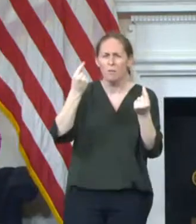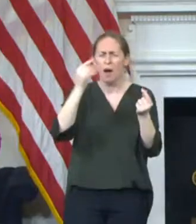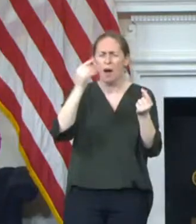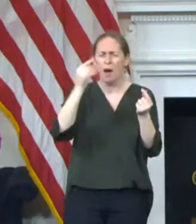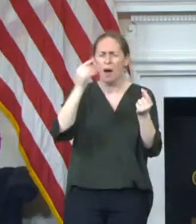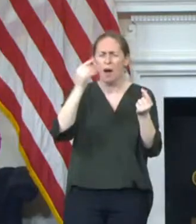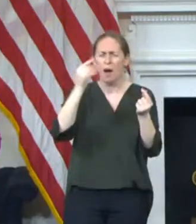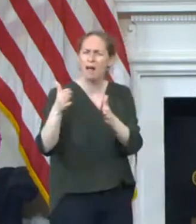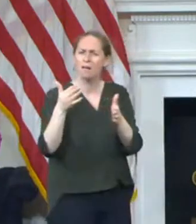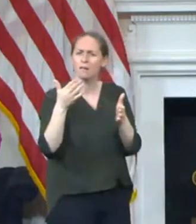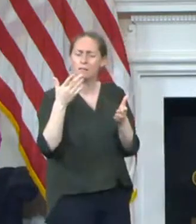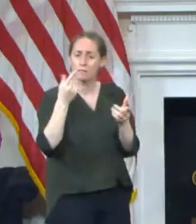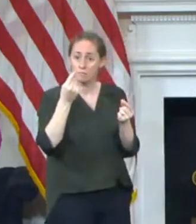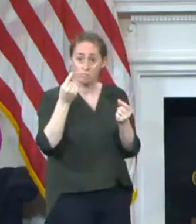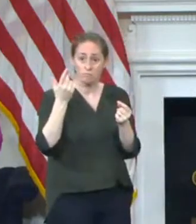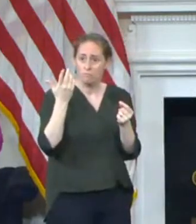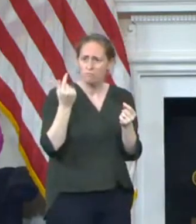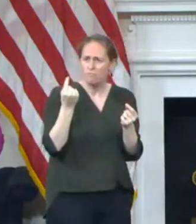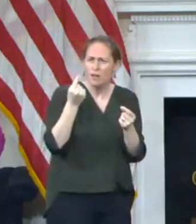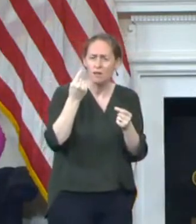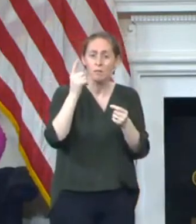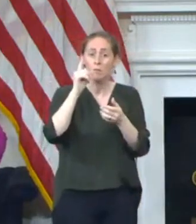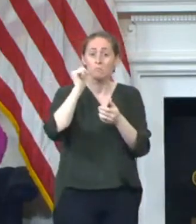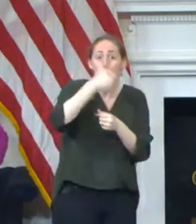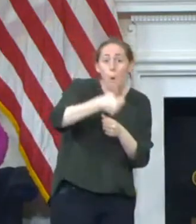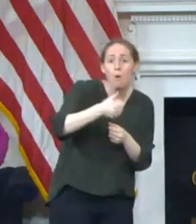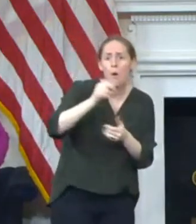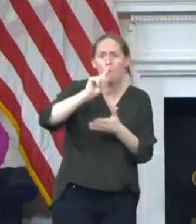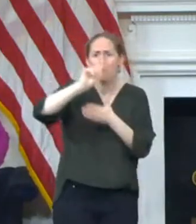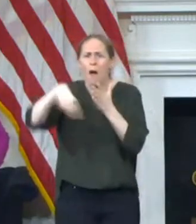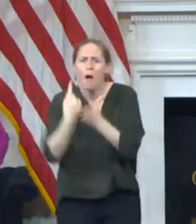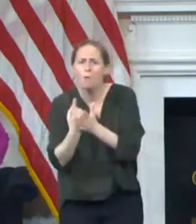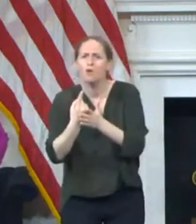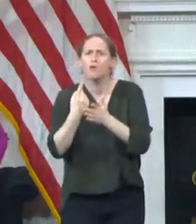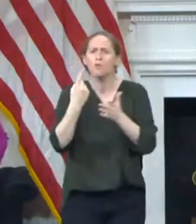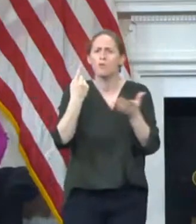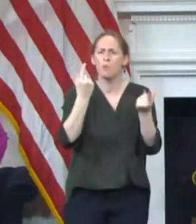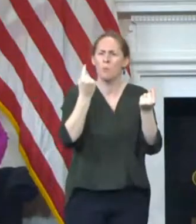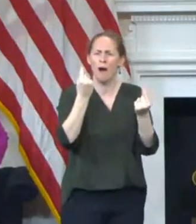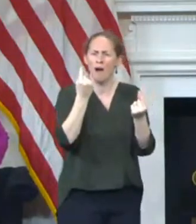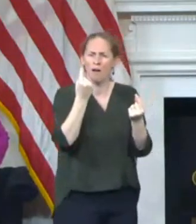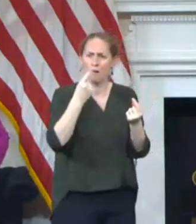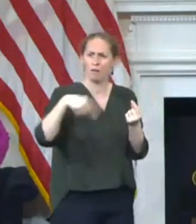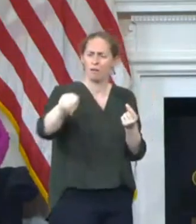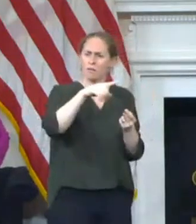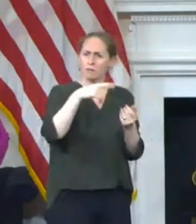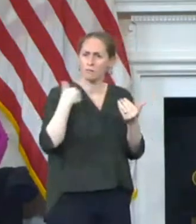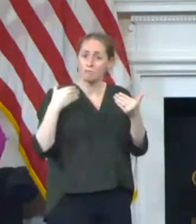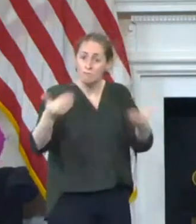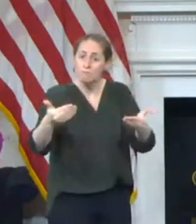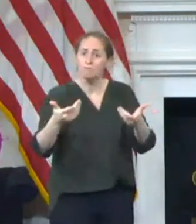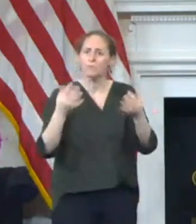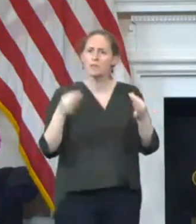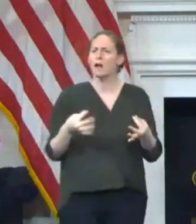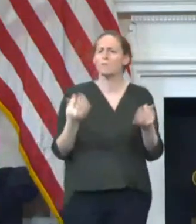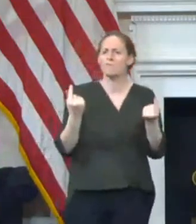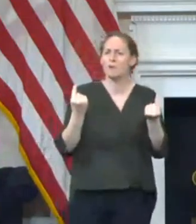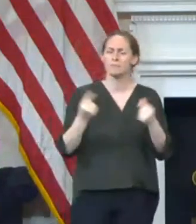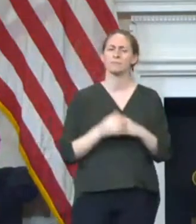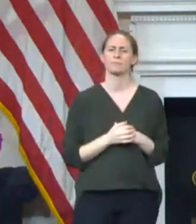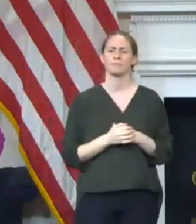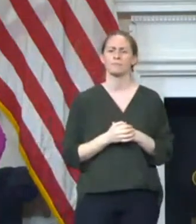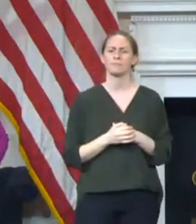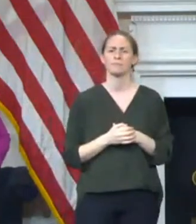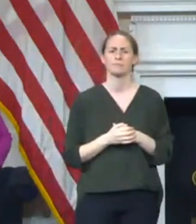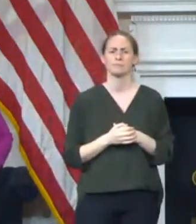or a day. I mean, we take action pretty quickly, as we have for the past 9 months, probably more aggressively than anybody in the country. What do you say to